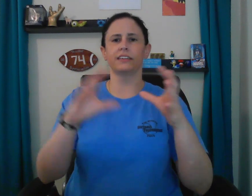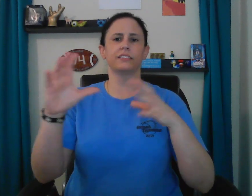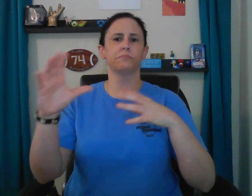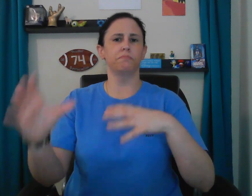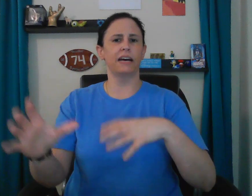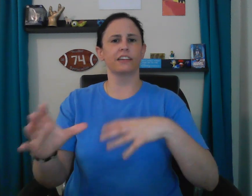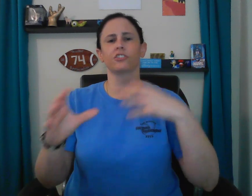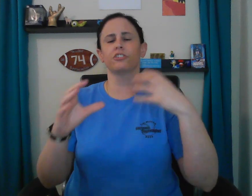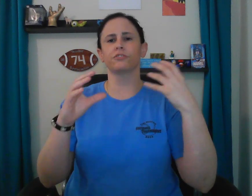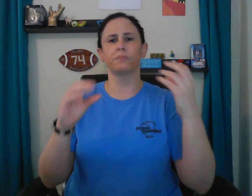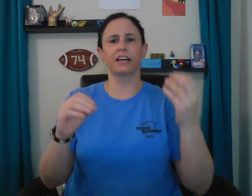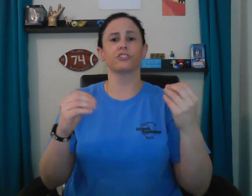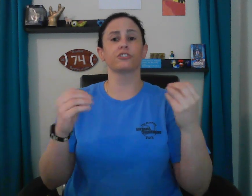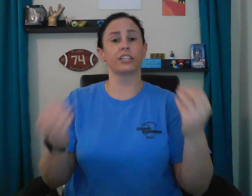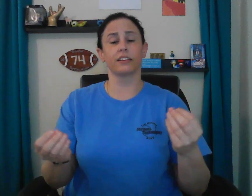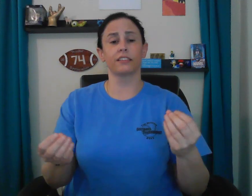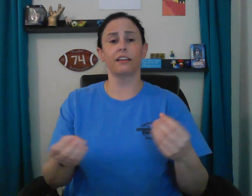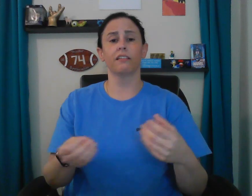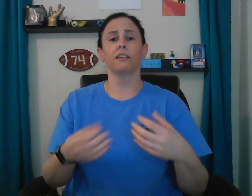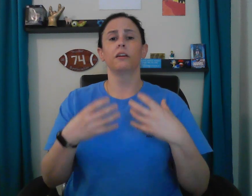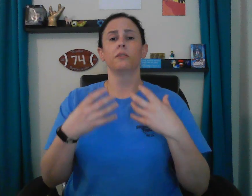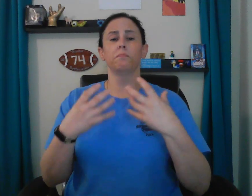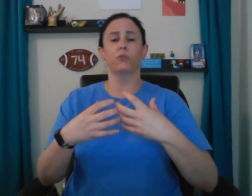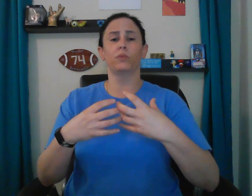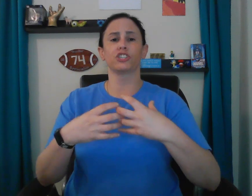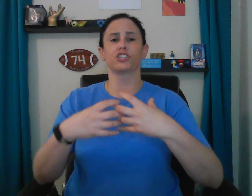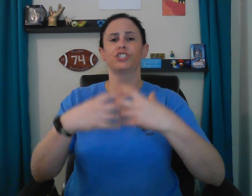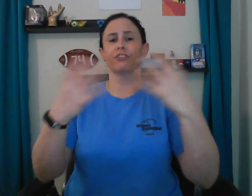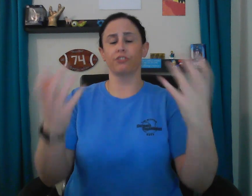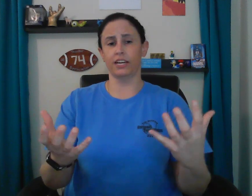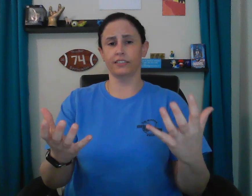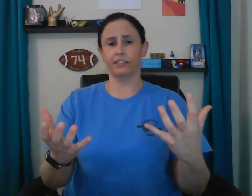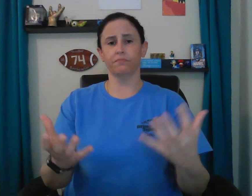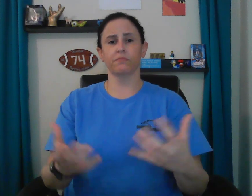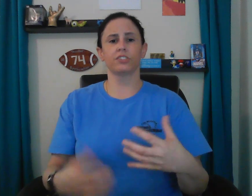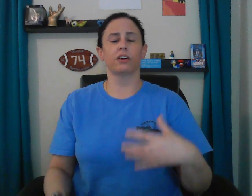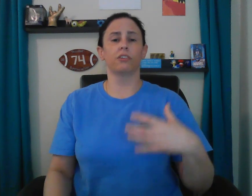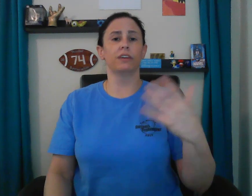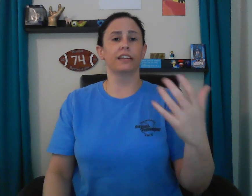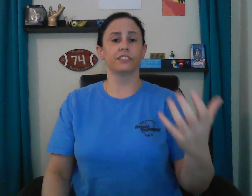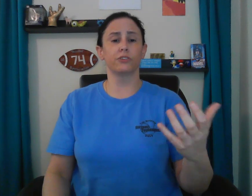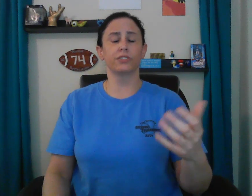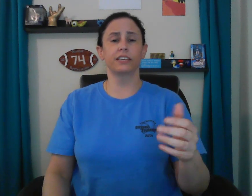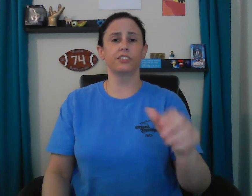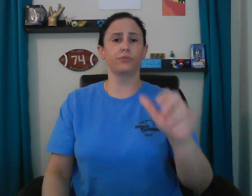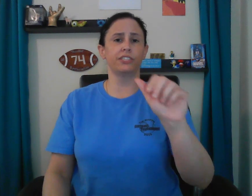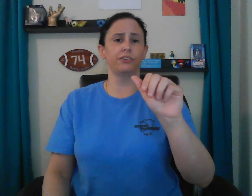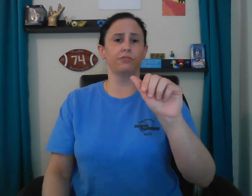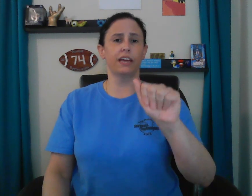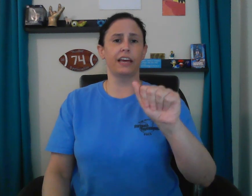associates, bachelor's, master's, things like that. But we just generalize it. So an associate's, you would do A.